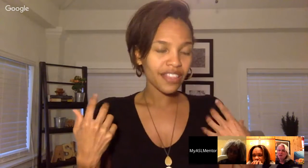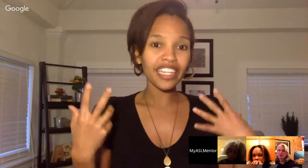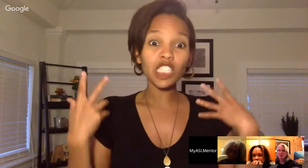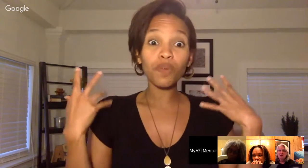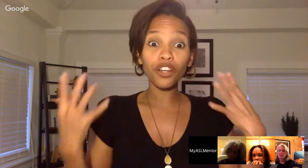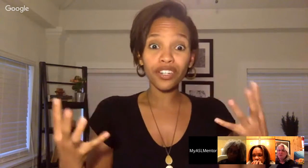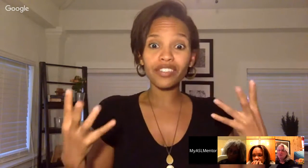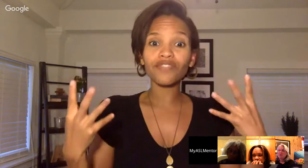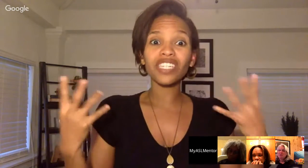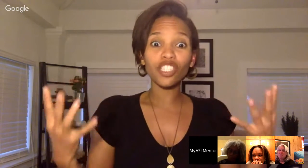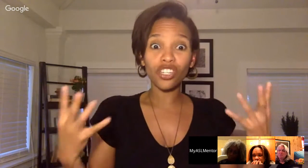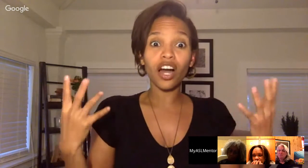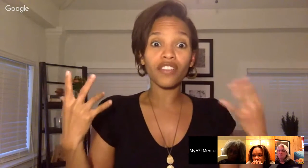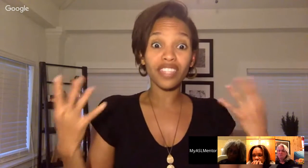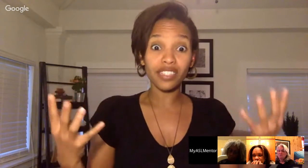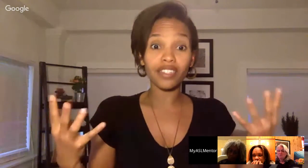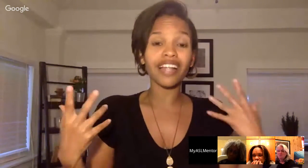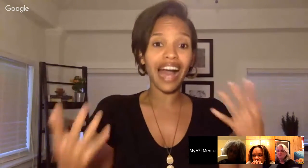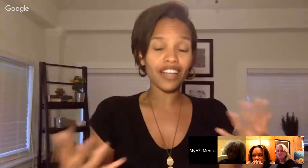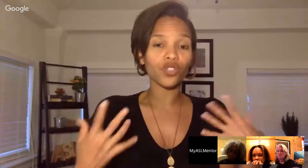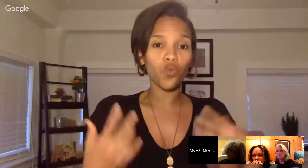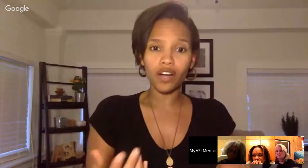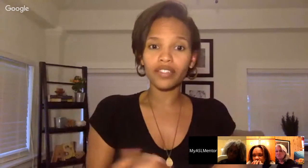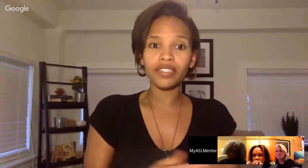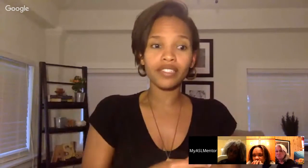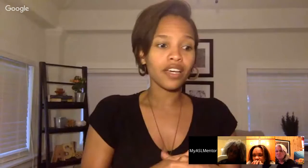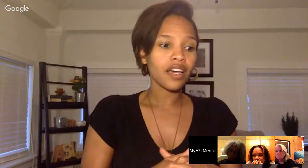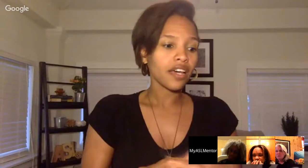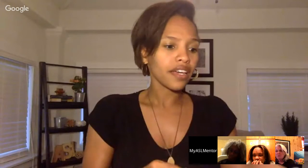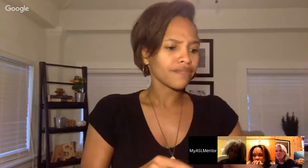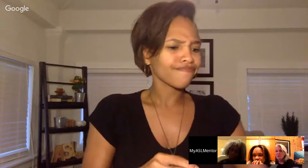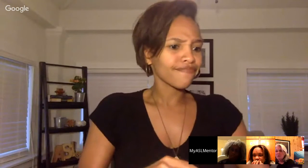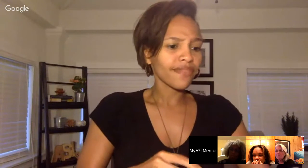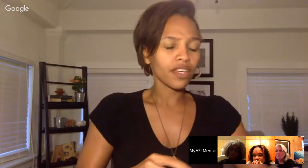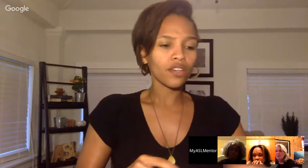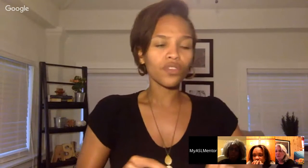the experience of teaching this class was